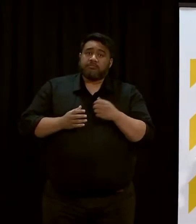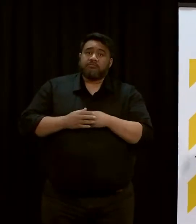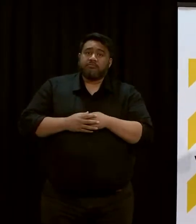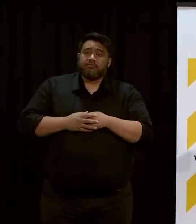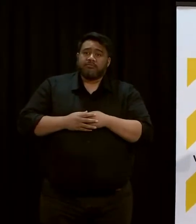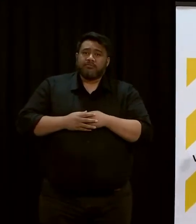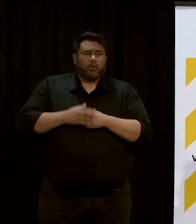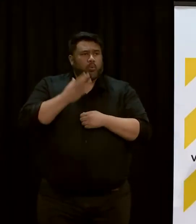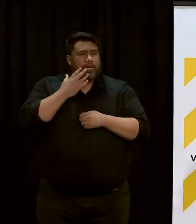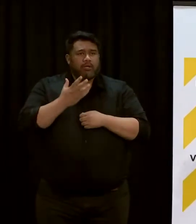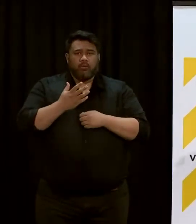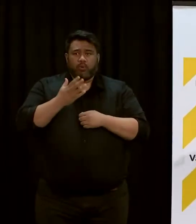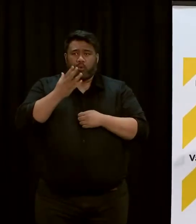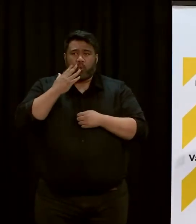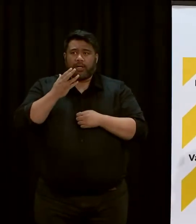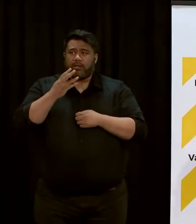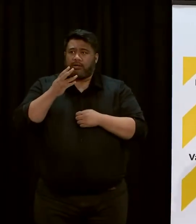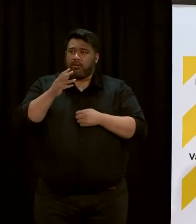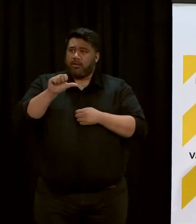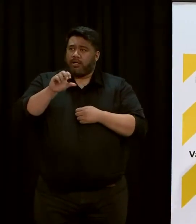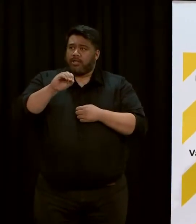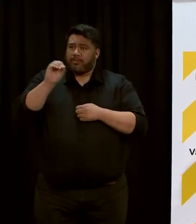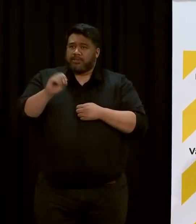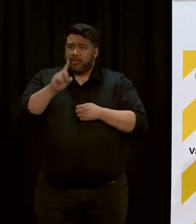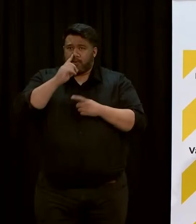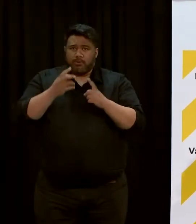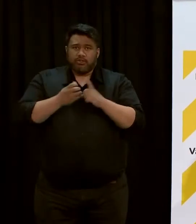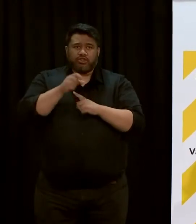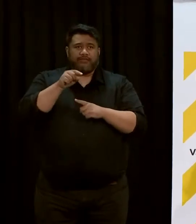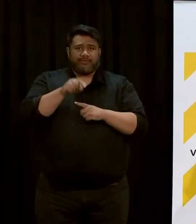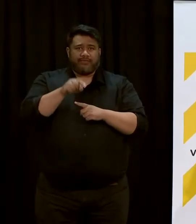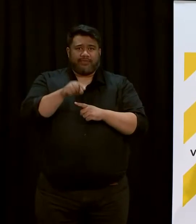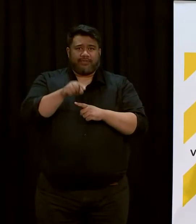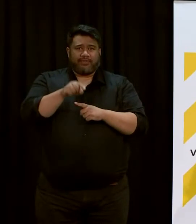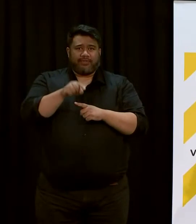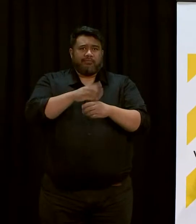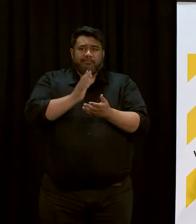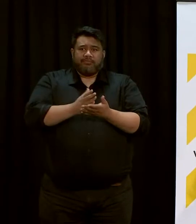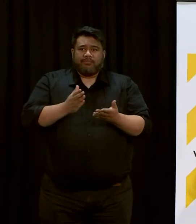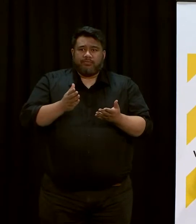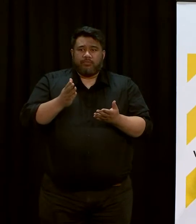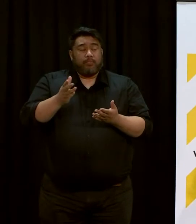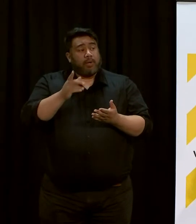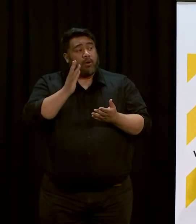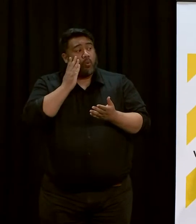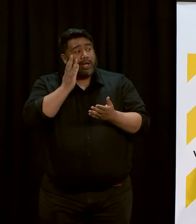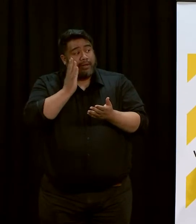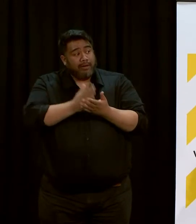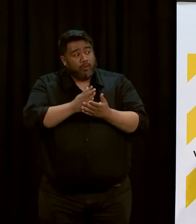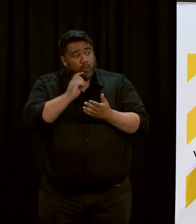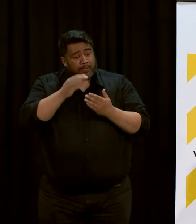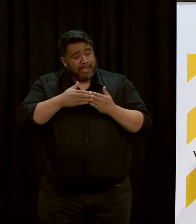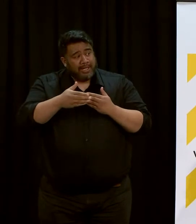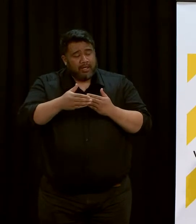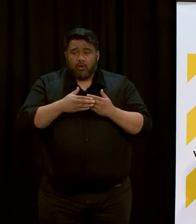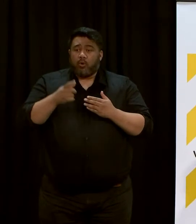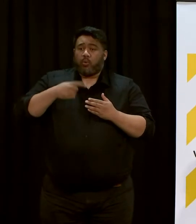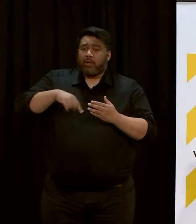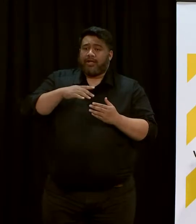It will be when 90% of people have had their second dose, but forecasting for about when that might be? Well, we would imagine it will